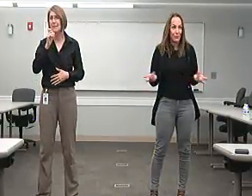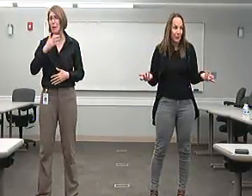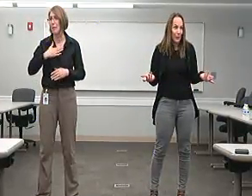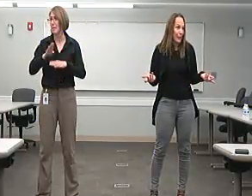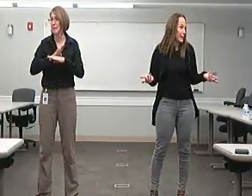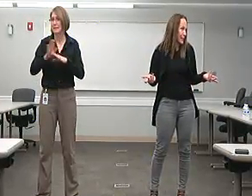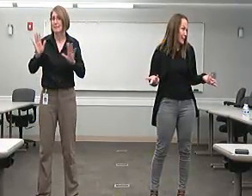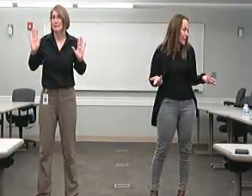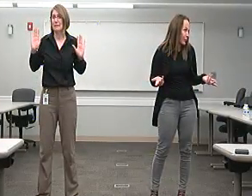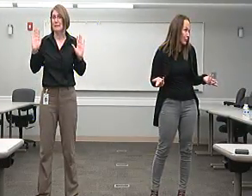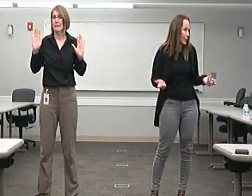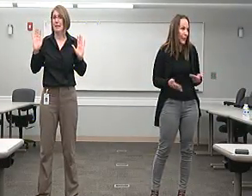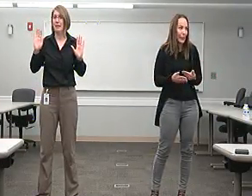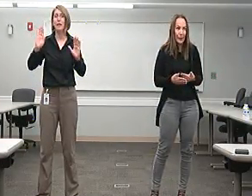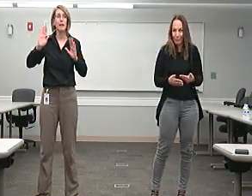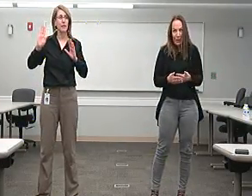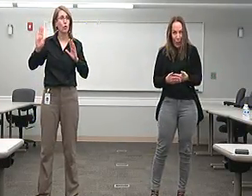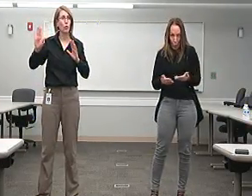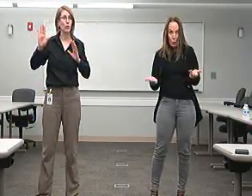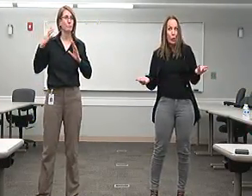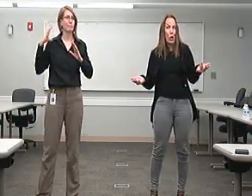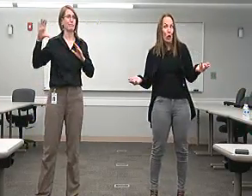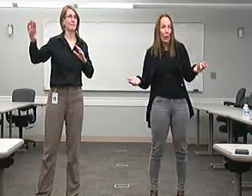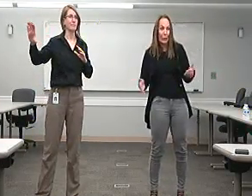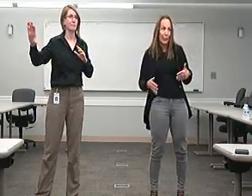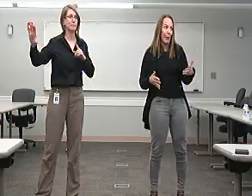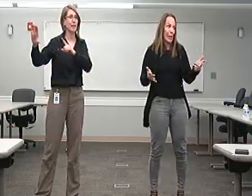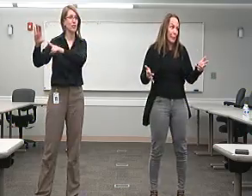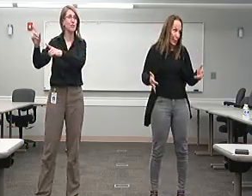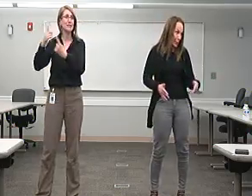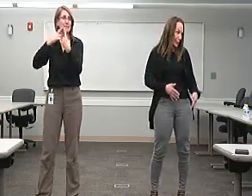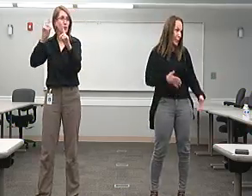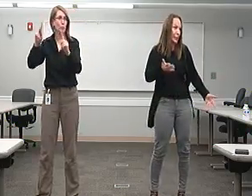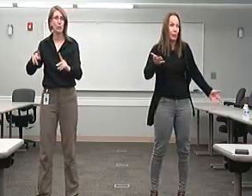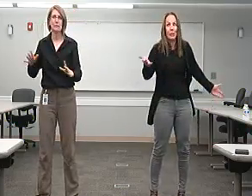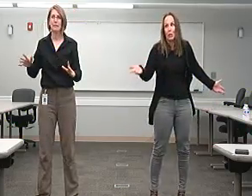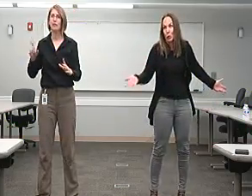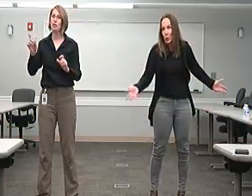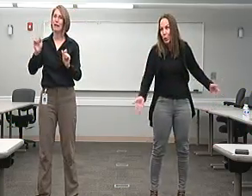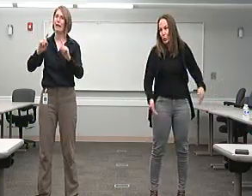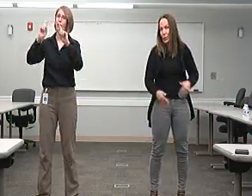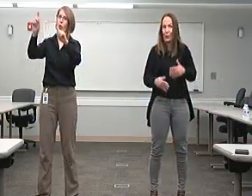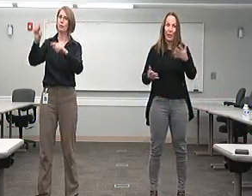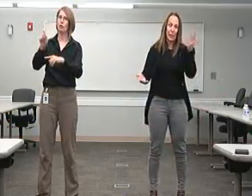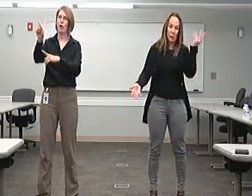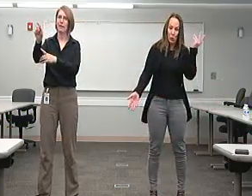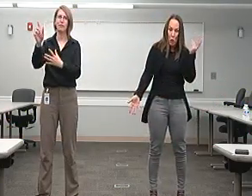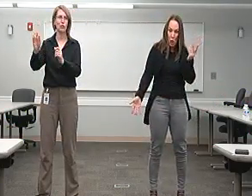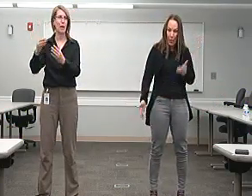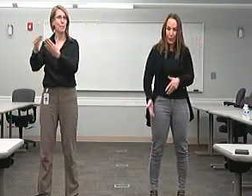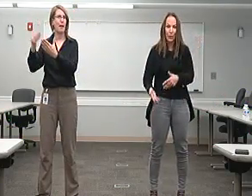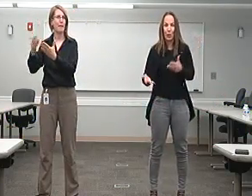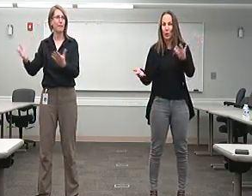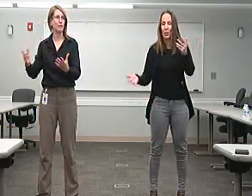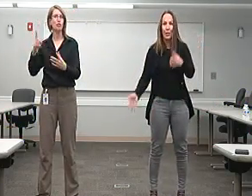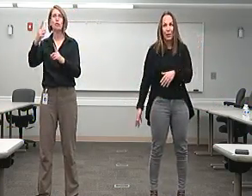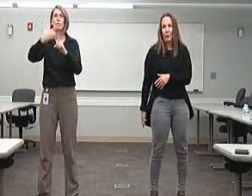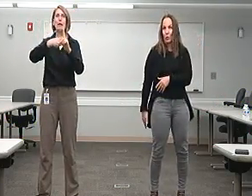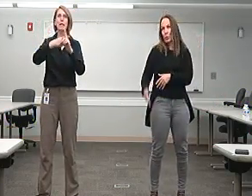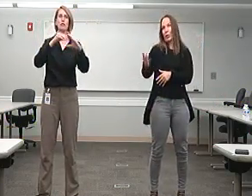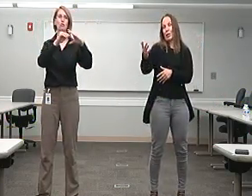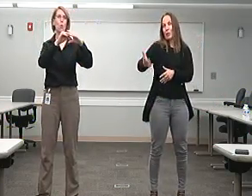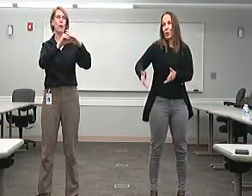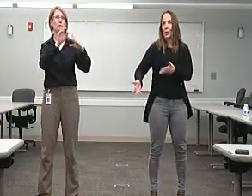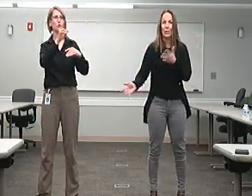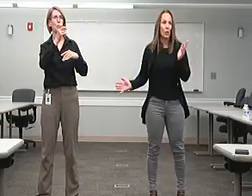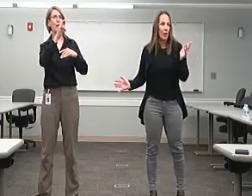successful. Leah goes to Target. Leah buys things. Leah has rented a storage unit. Leah has a dog, and Ubers to Costco and gets dog